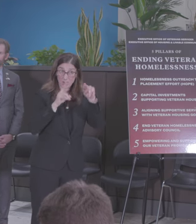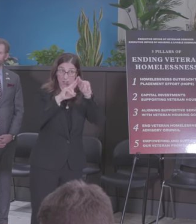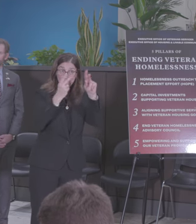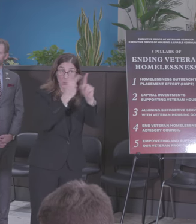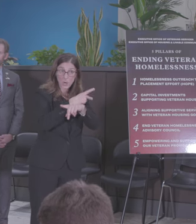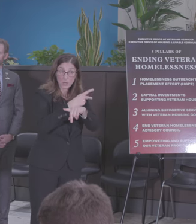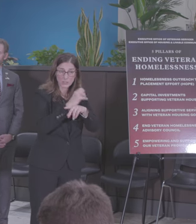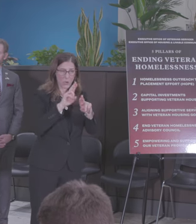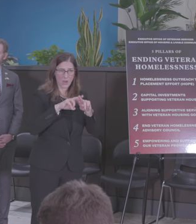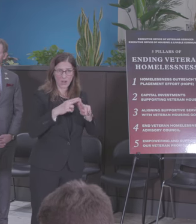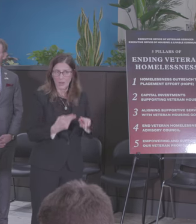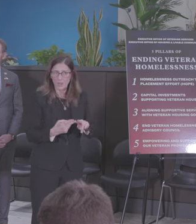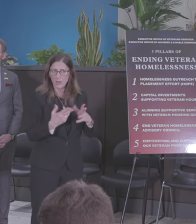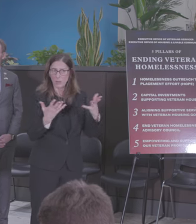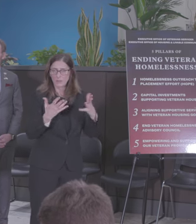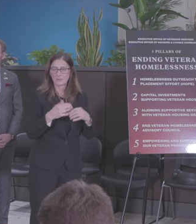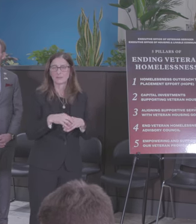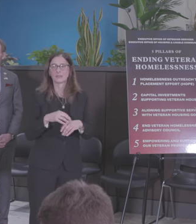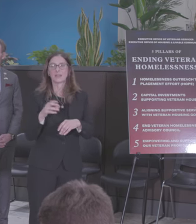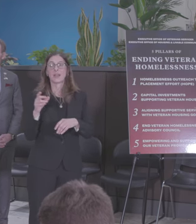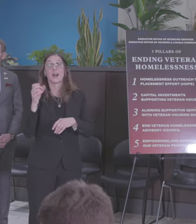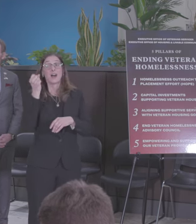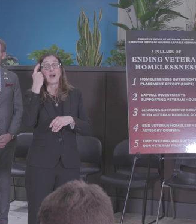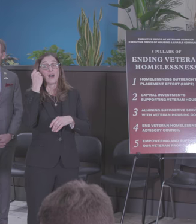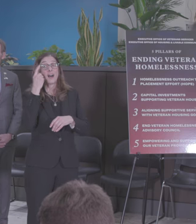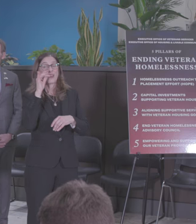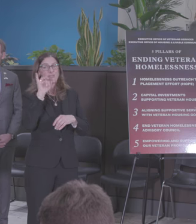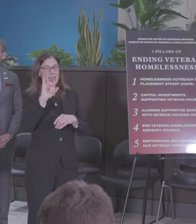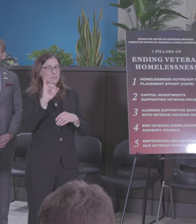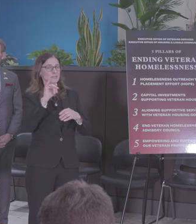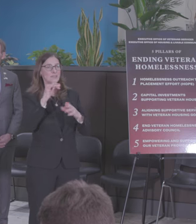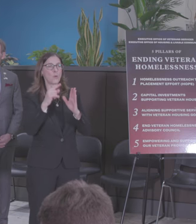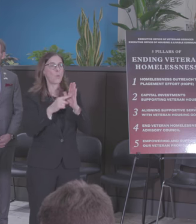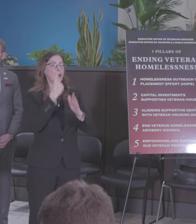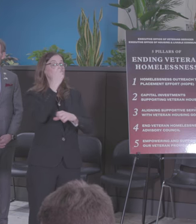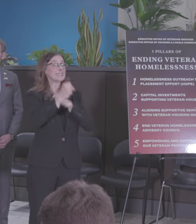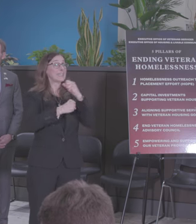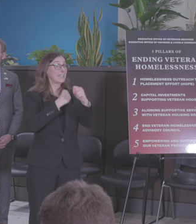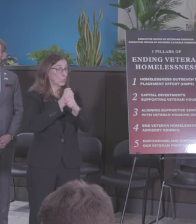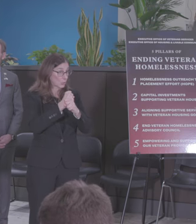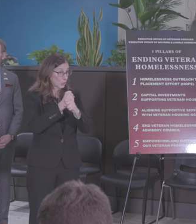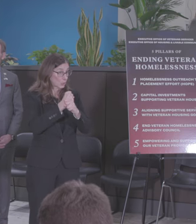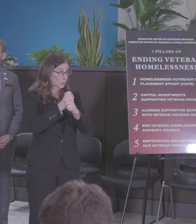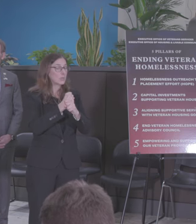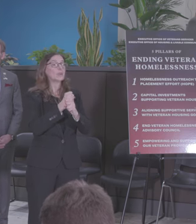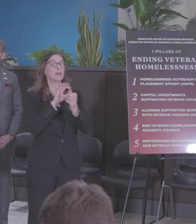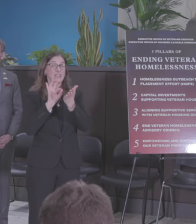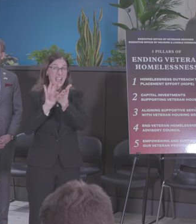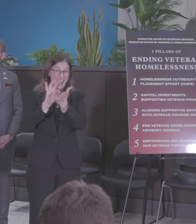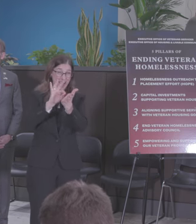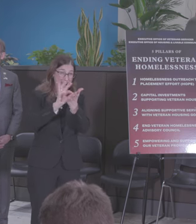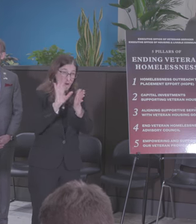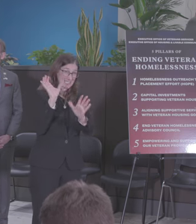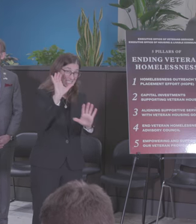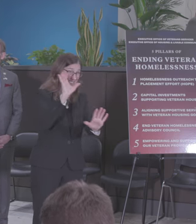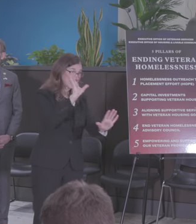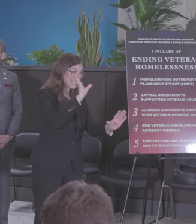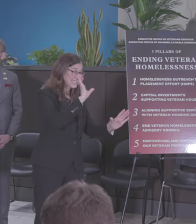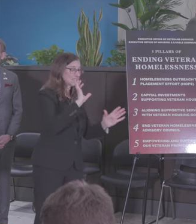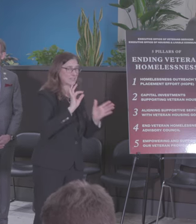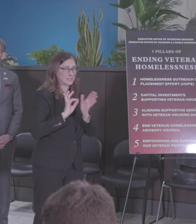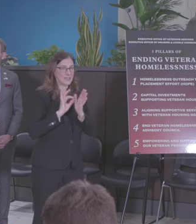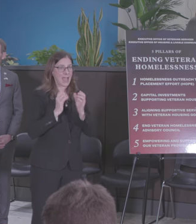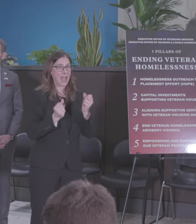That's an excellent question. So that number is the PIT number, the point in time count. So that's a once a year number that Mayor